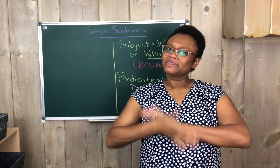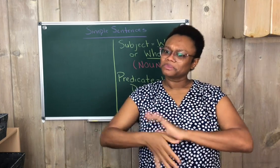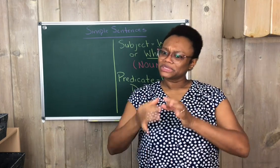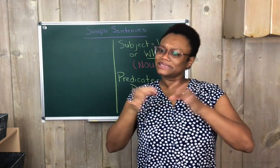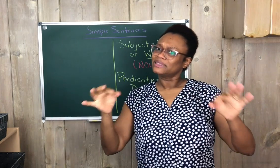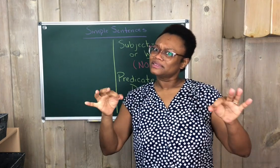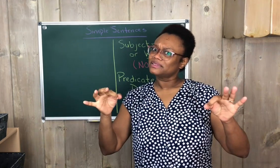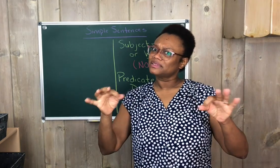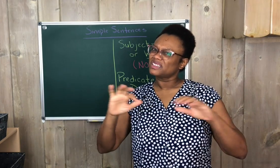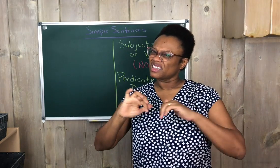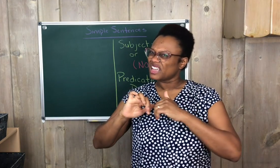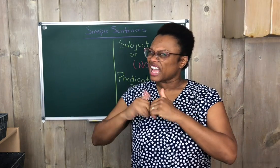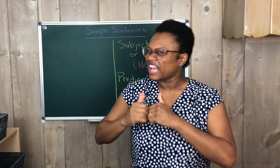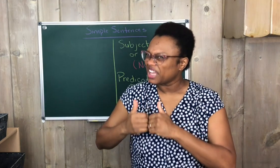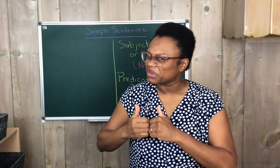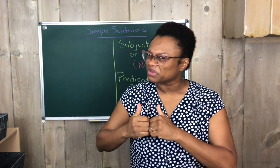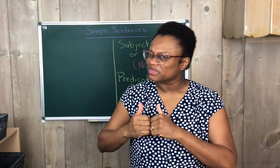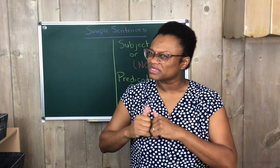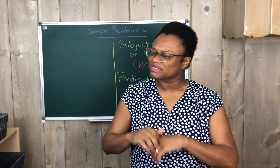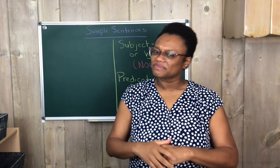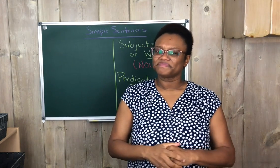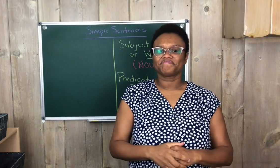But how do we know a sentence is a sentence?